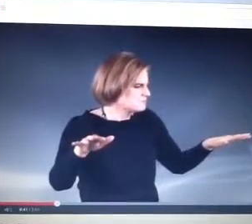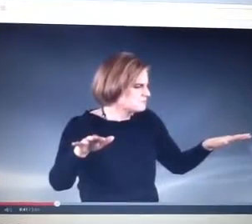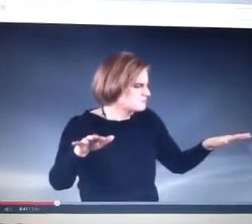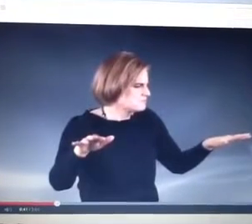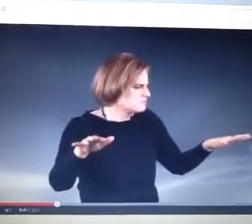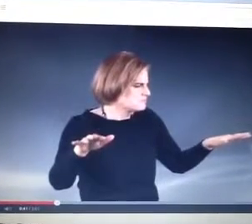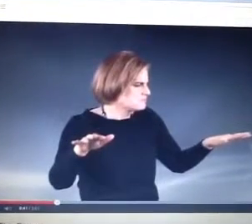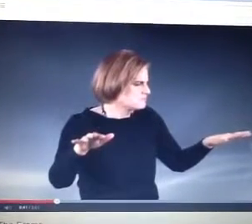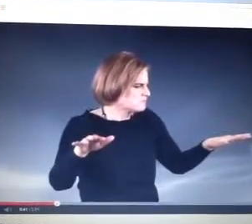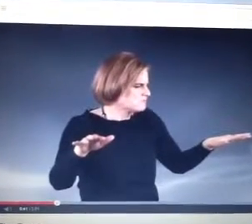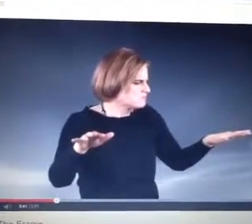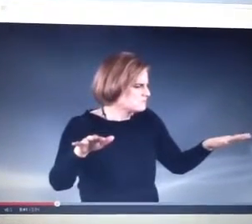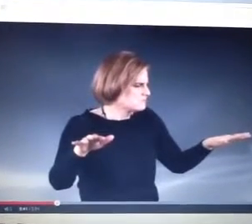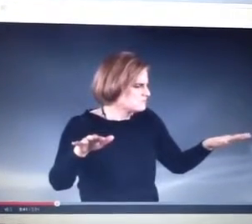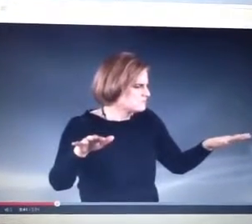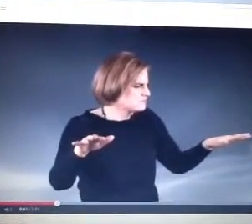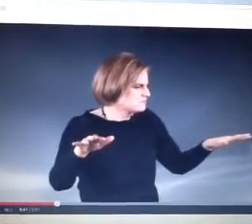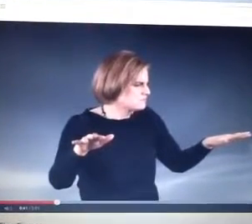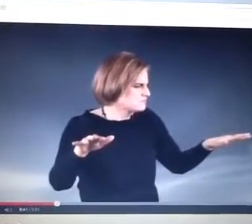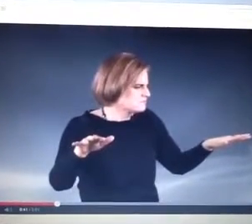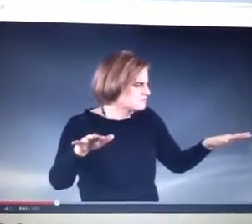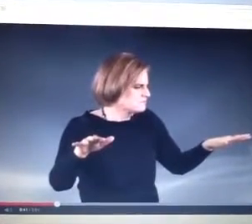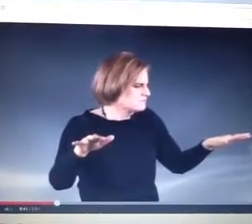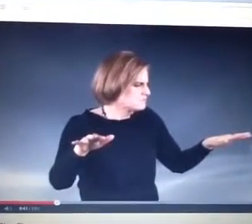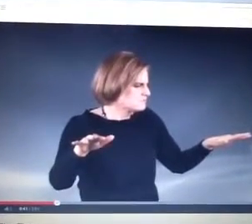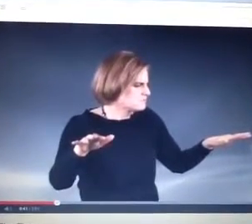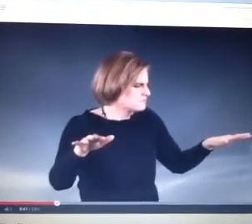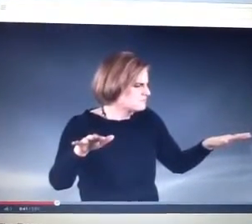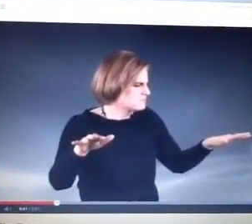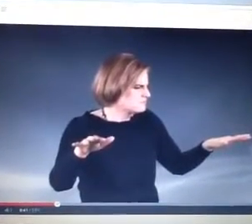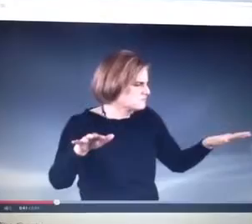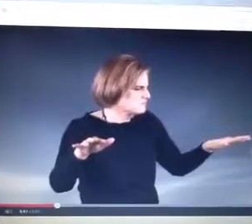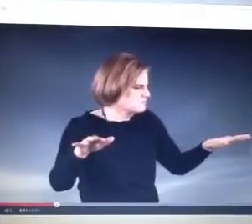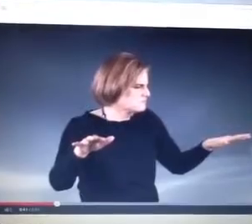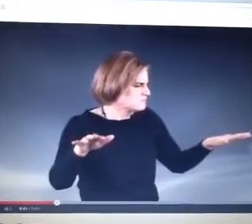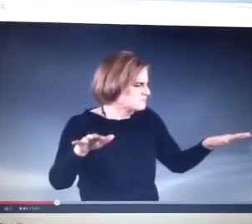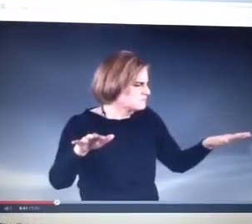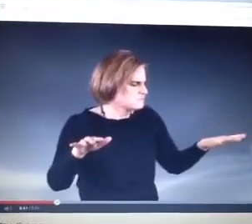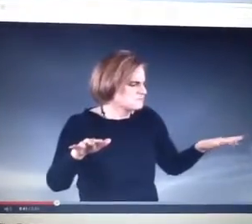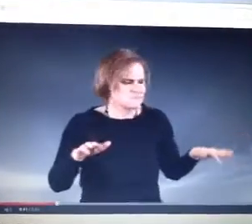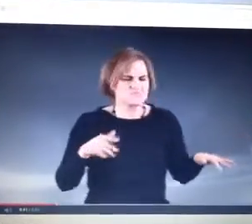nice and clean and set up, so we could be comfortable.